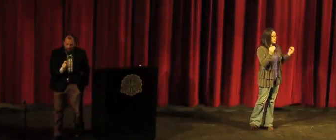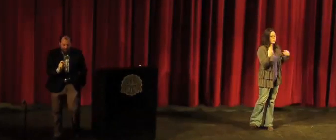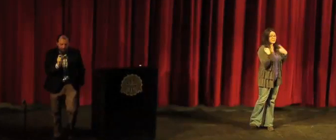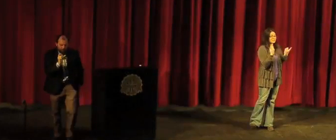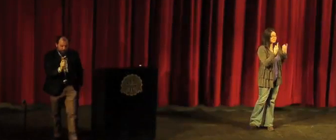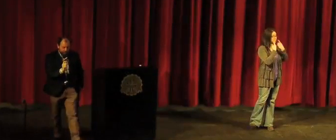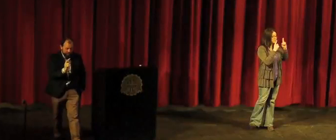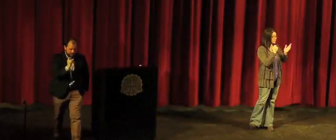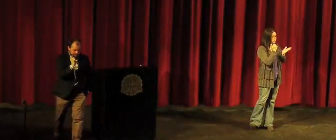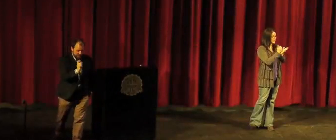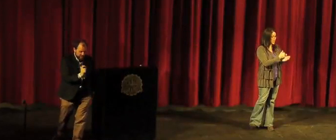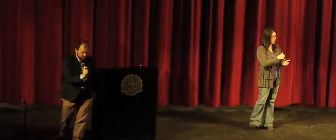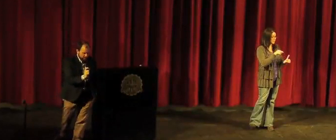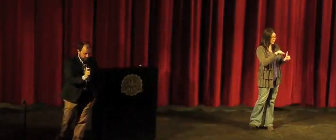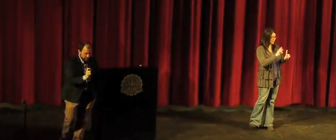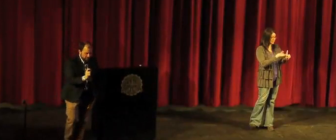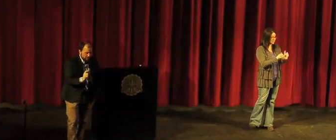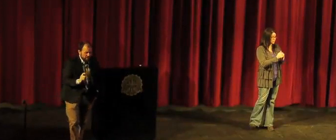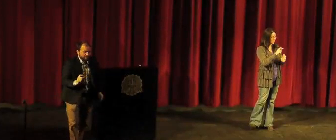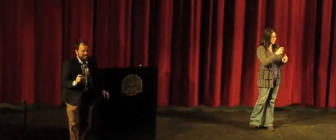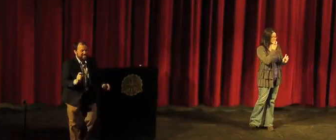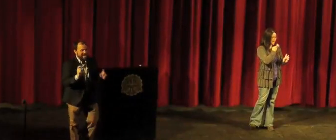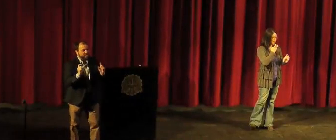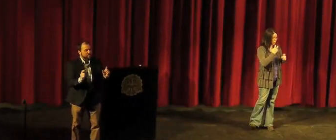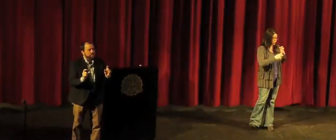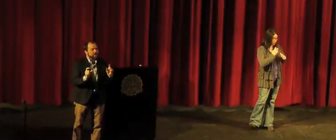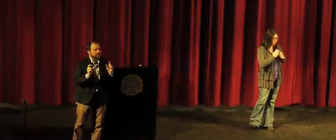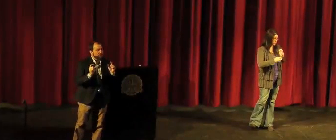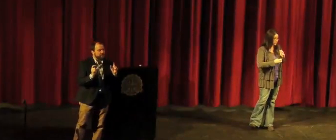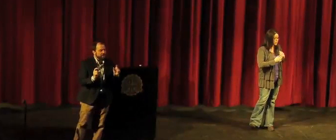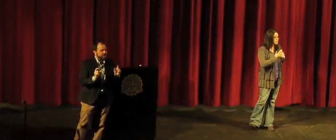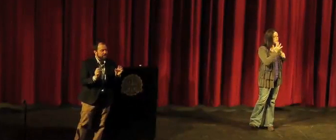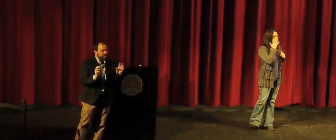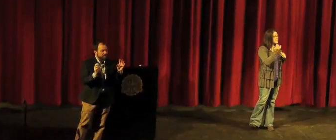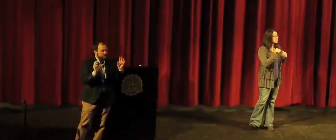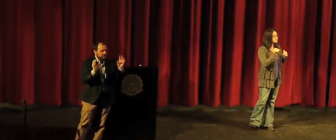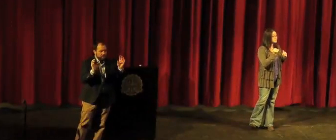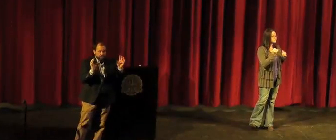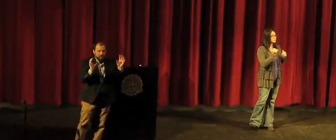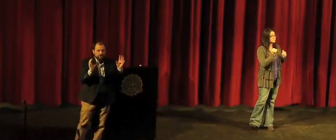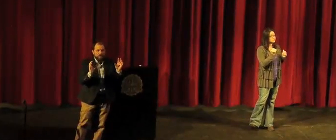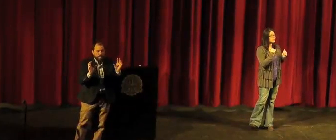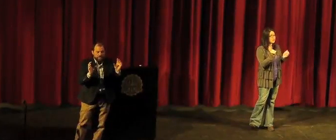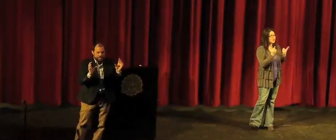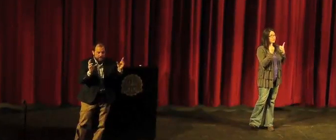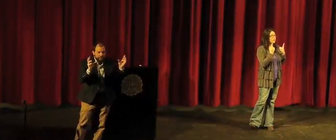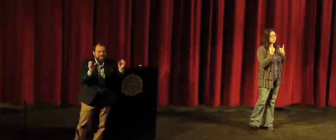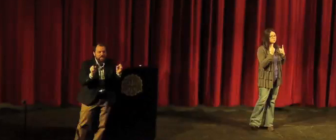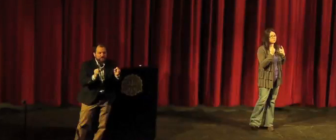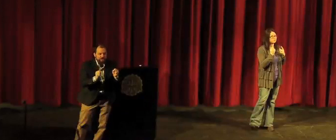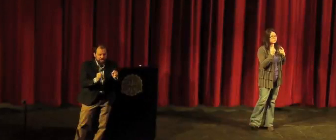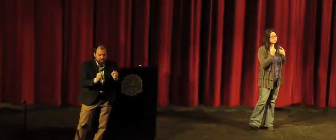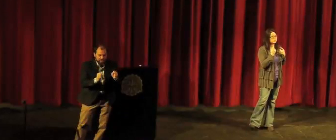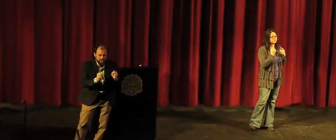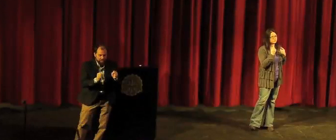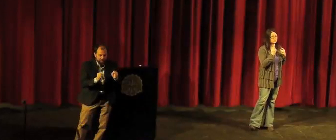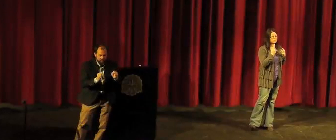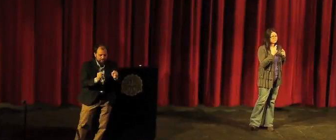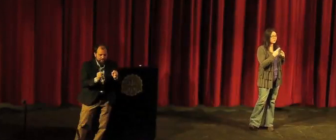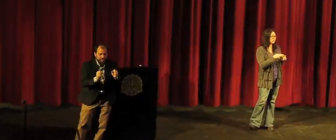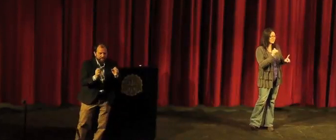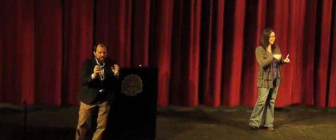at helping Bertie with his stammer because everybody treats it, I'm going to say,